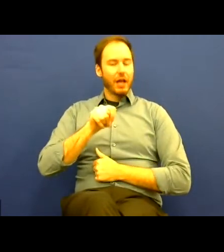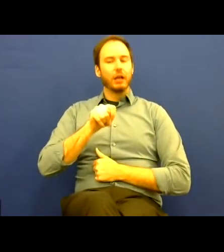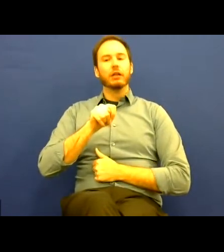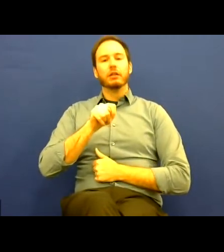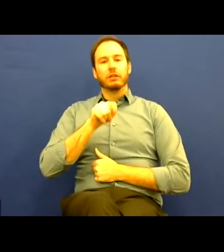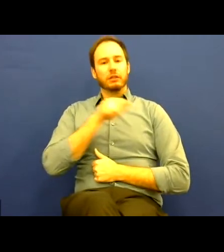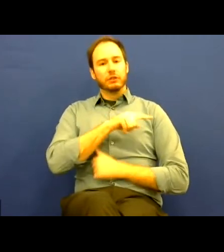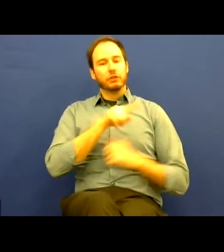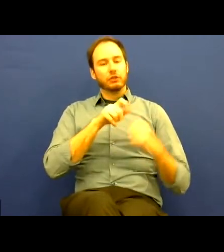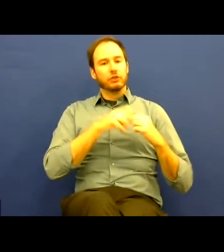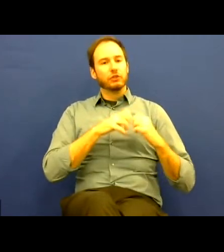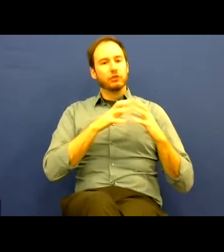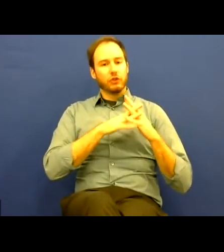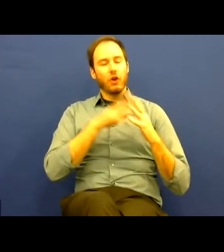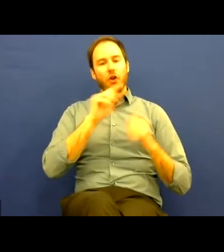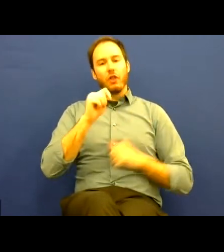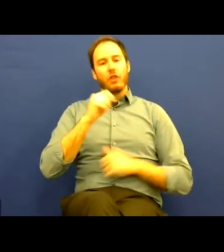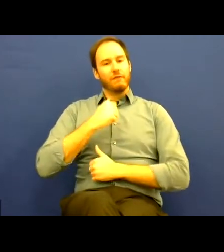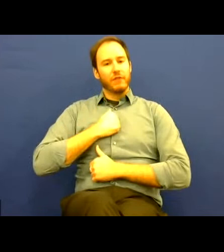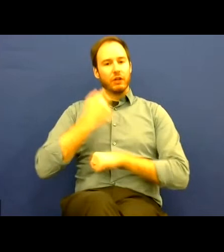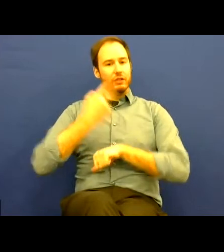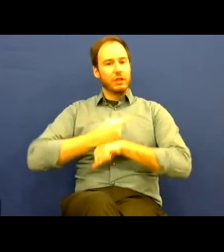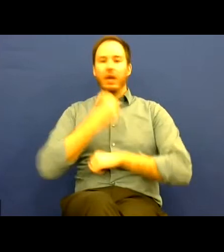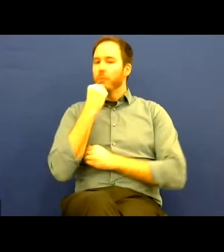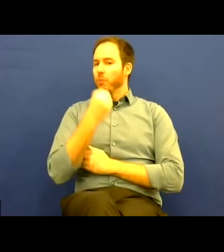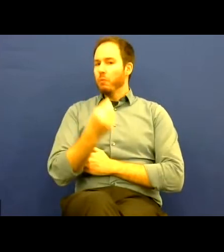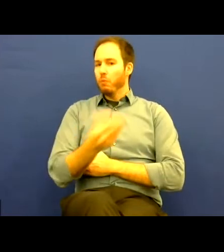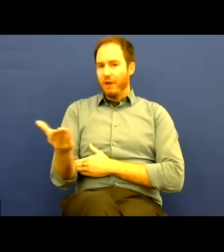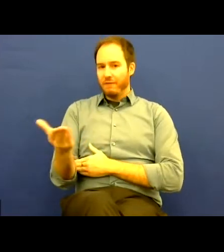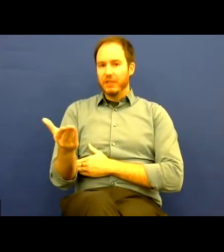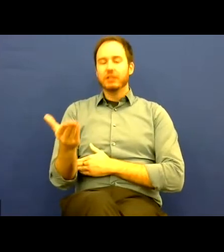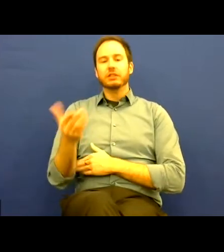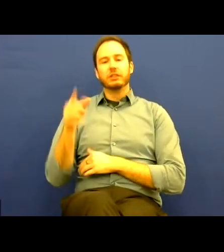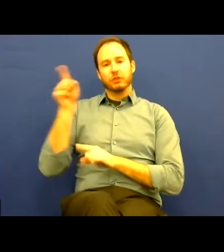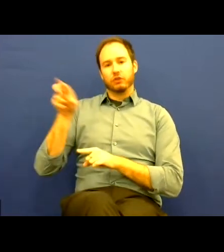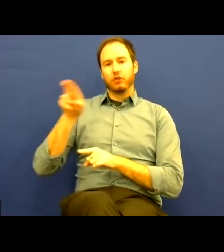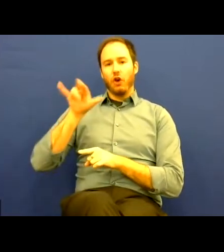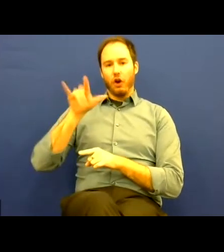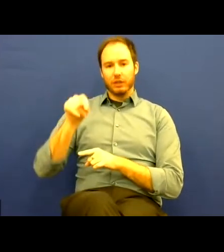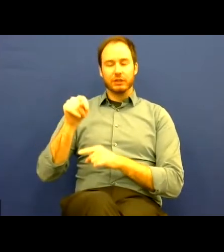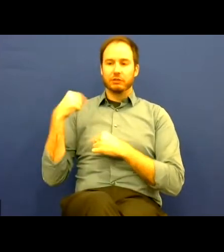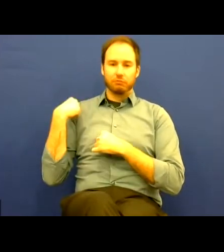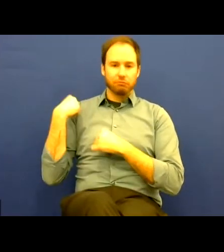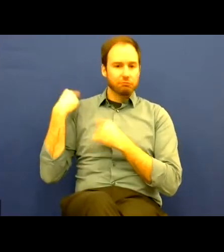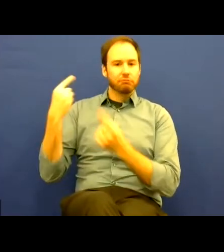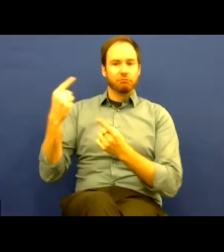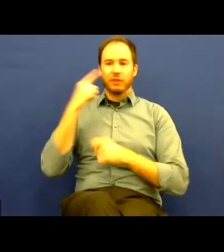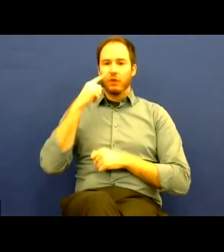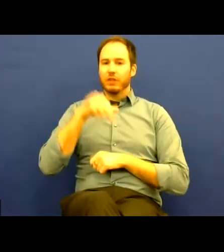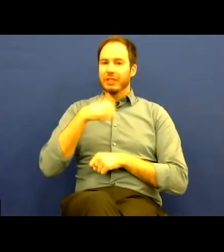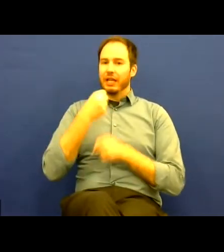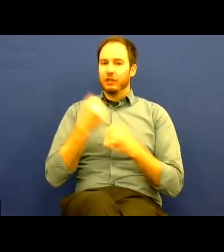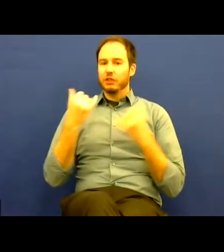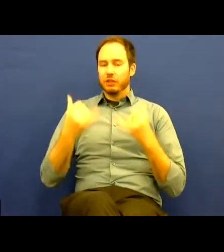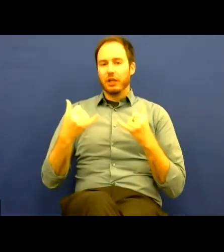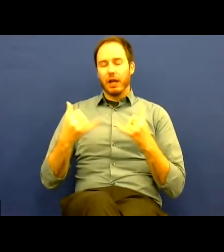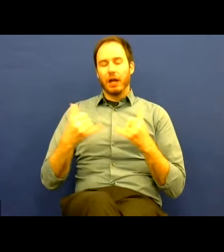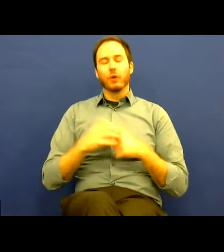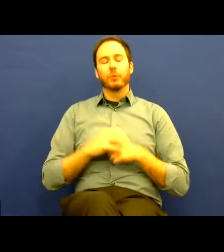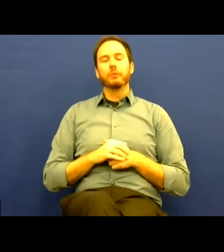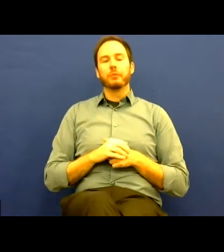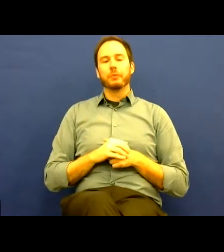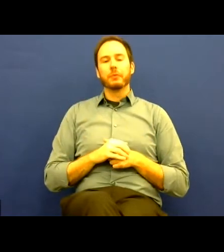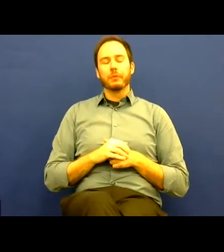He started the Veterans Day breakfast at RIT, which has been going on for at least 10 years now. And